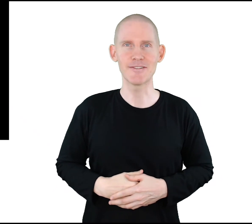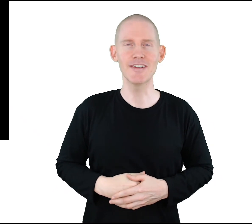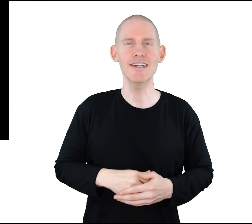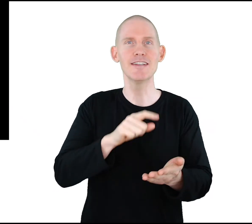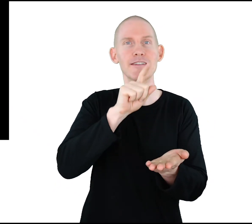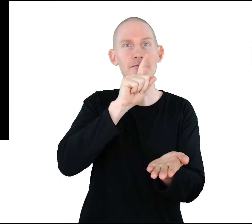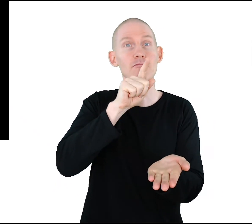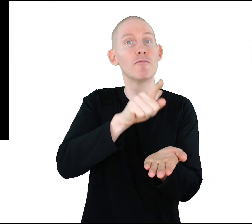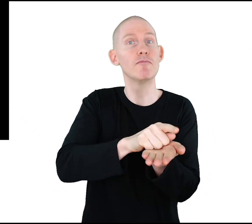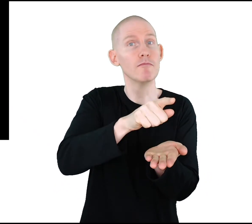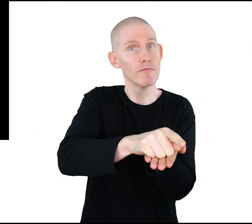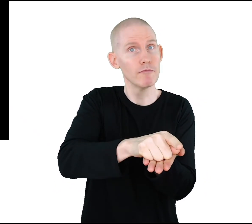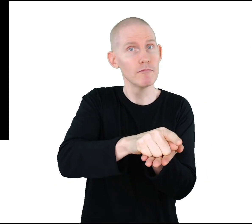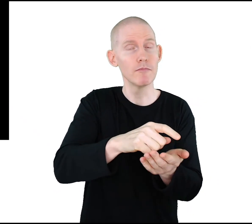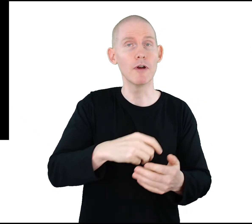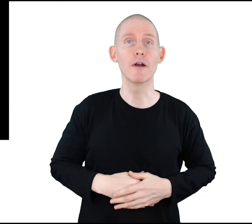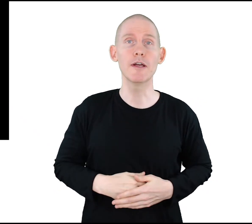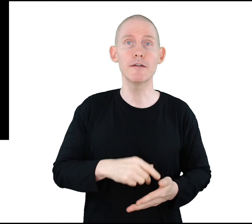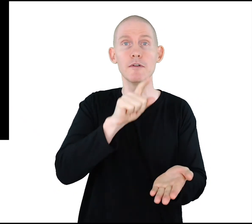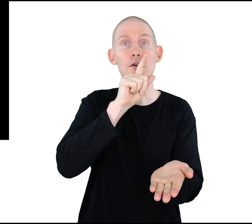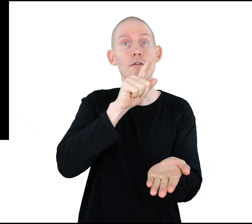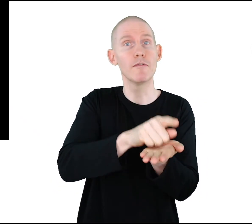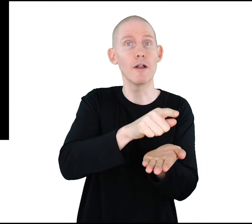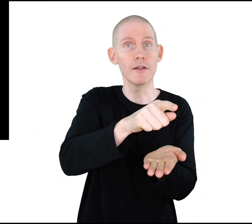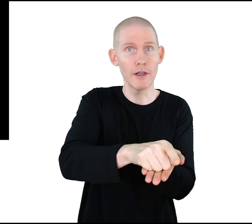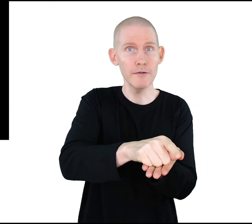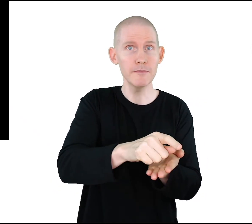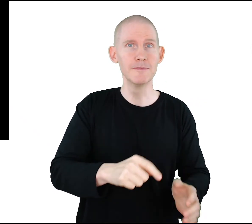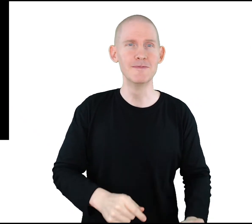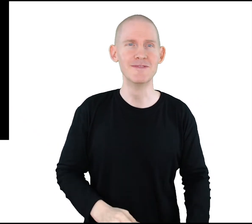right. All right. Fall in love.